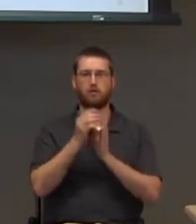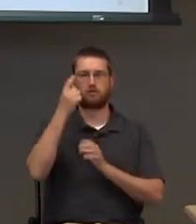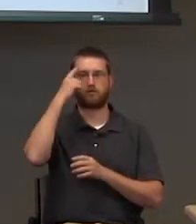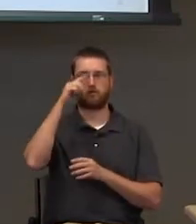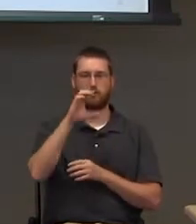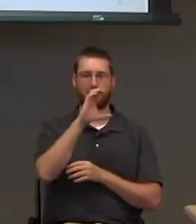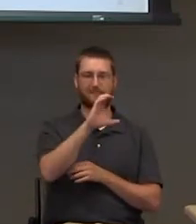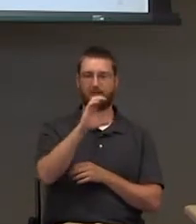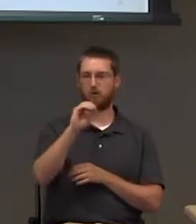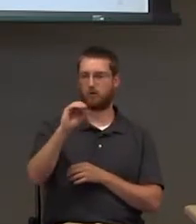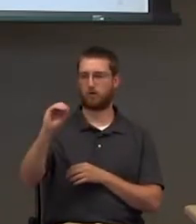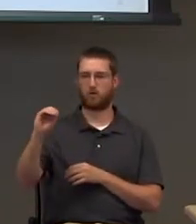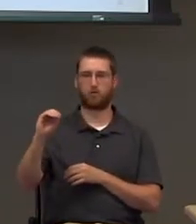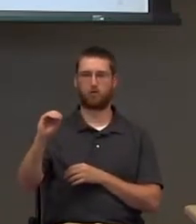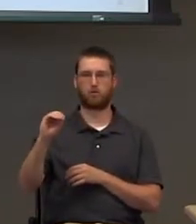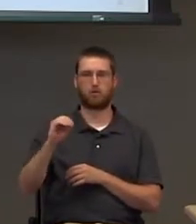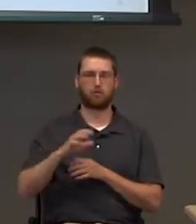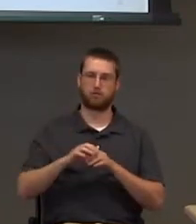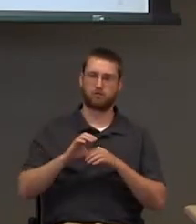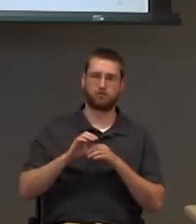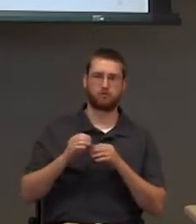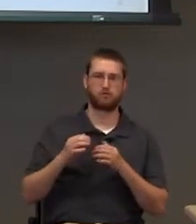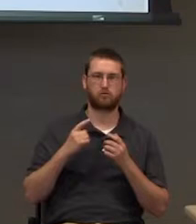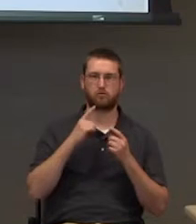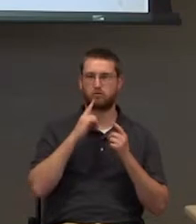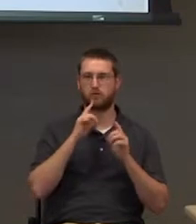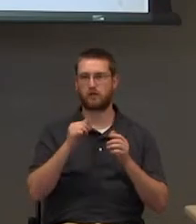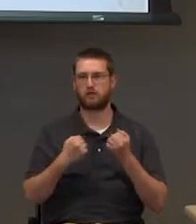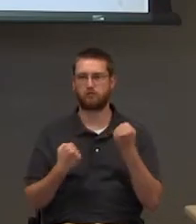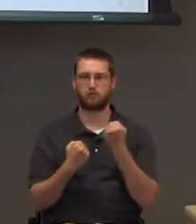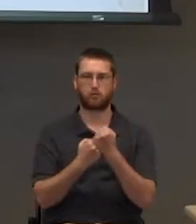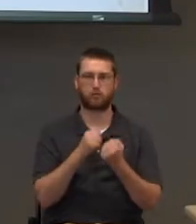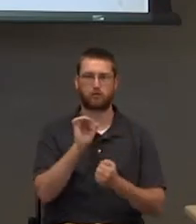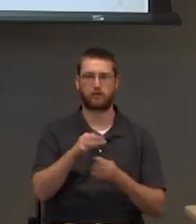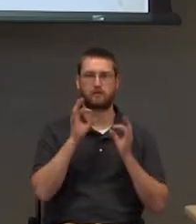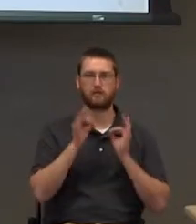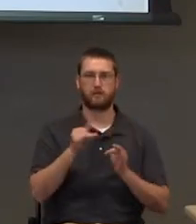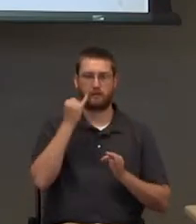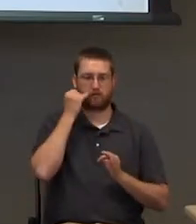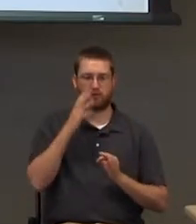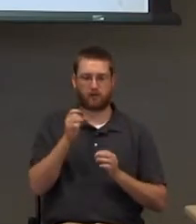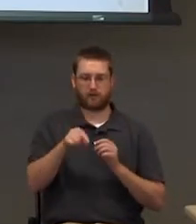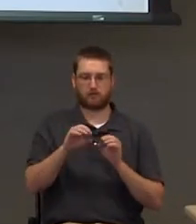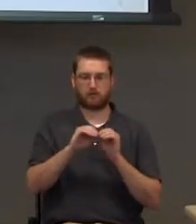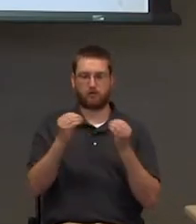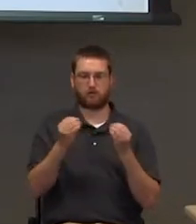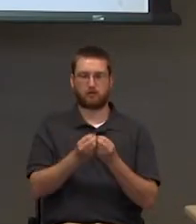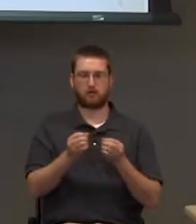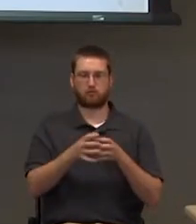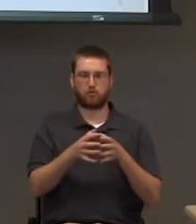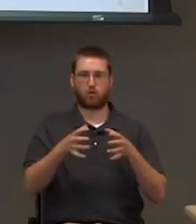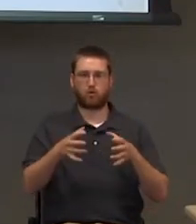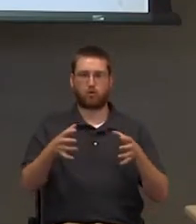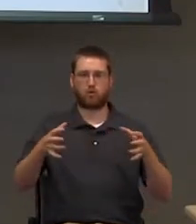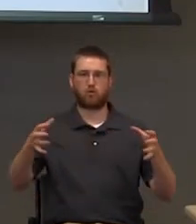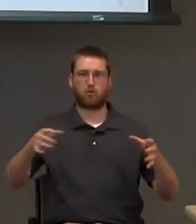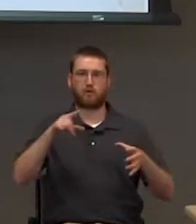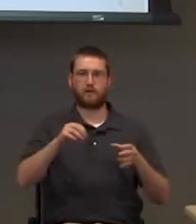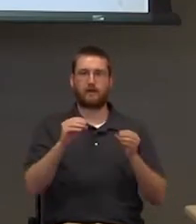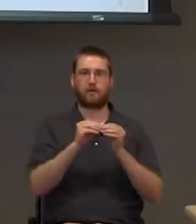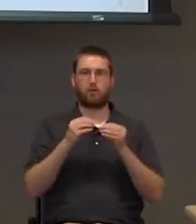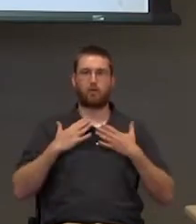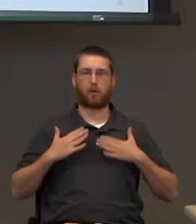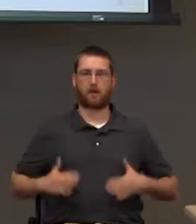Officer, we strongly encourage you to do that. If you want the EDP or you want this organization to broaden its horizons, it's going to need more bodies. You